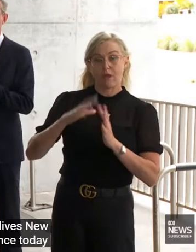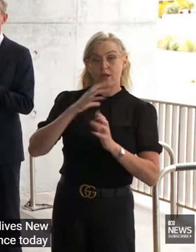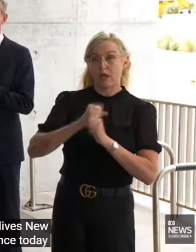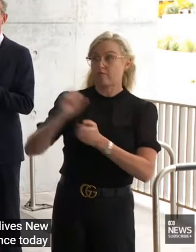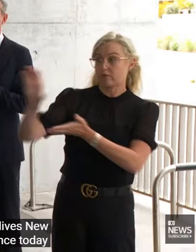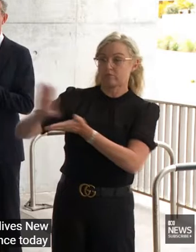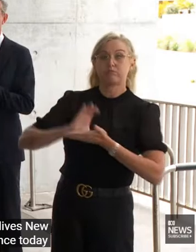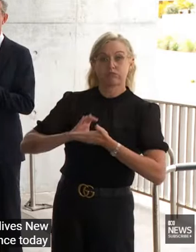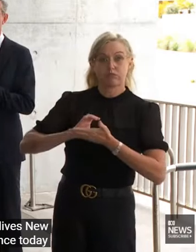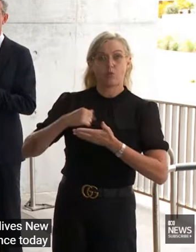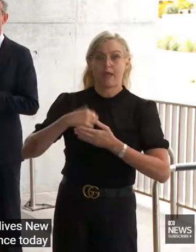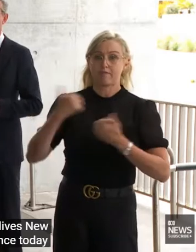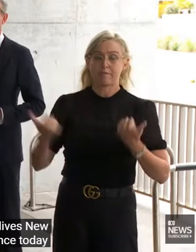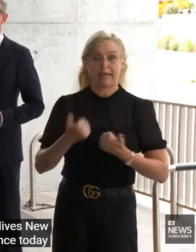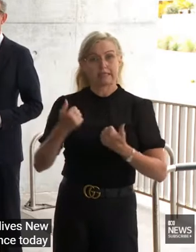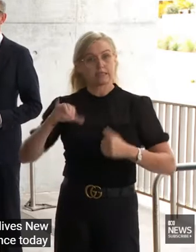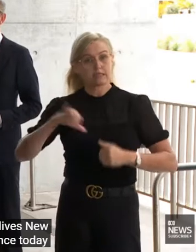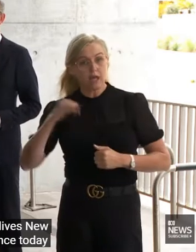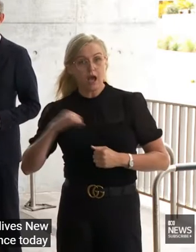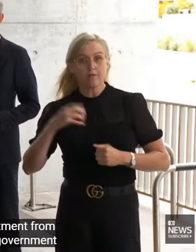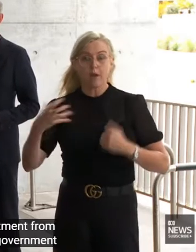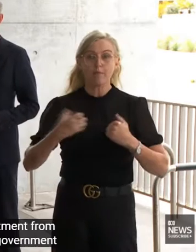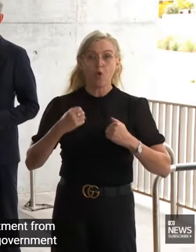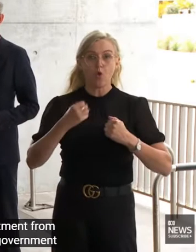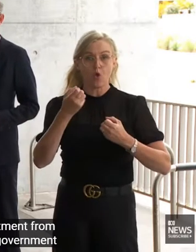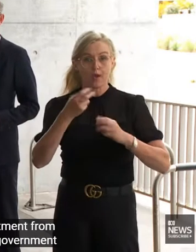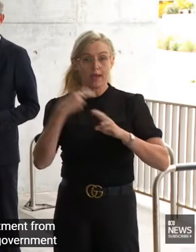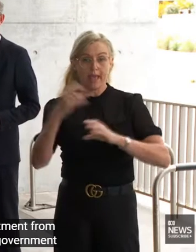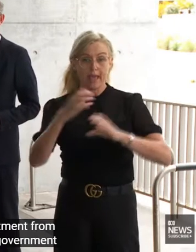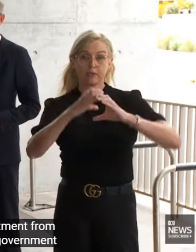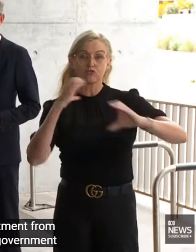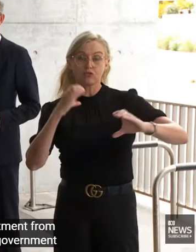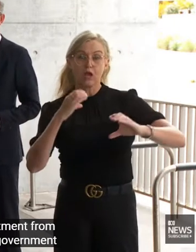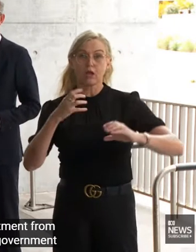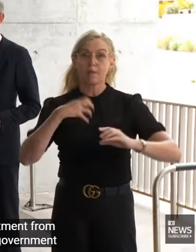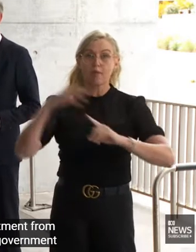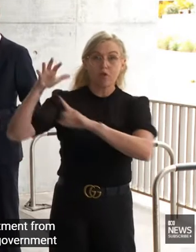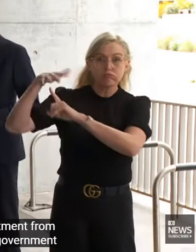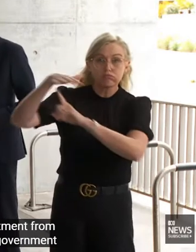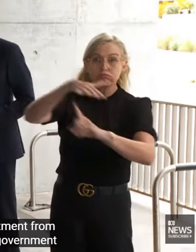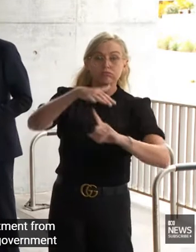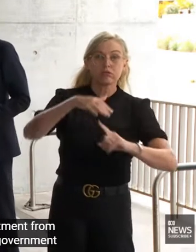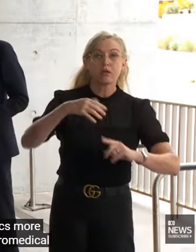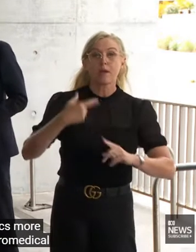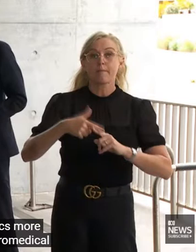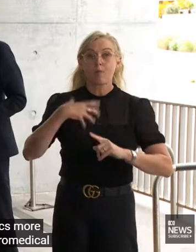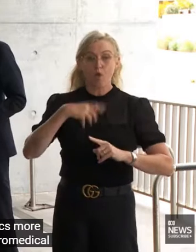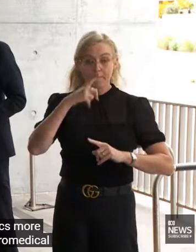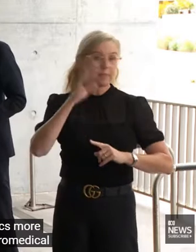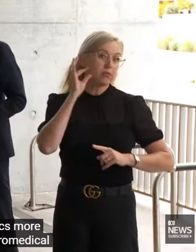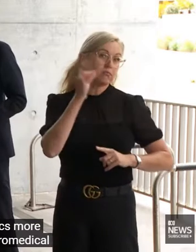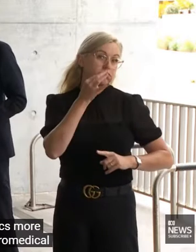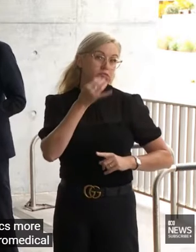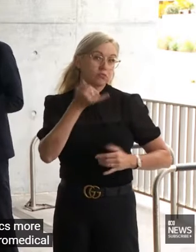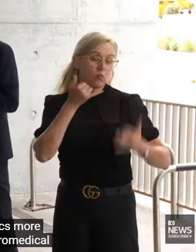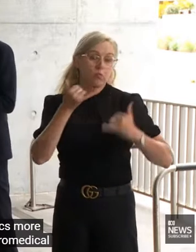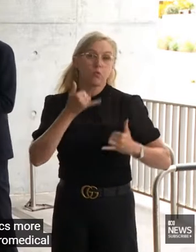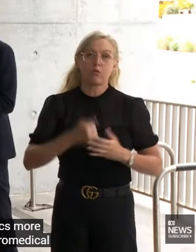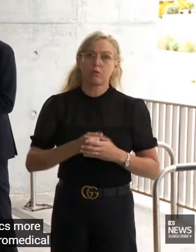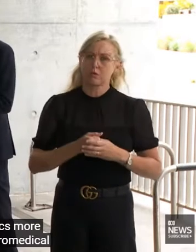more paramedics, more ambulances, more aeromedical aircraft and more call takers than ever